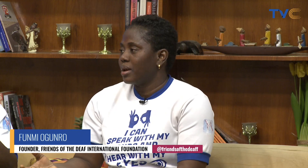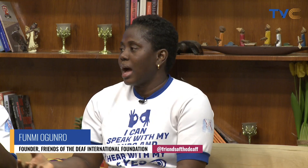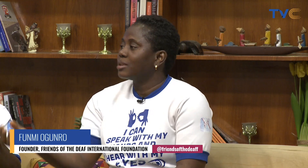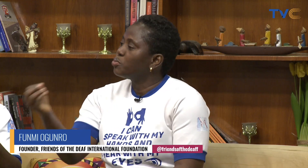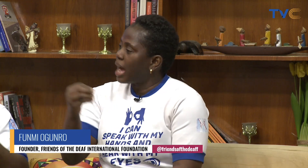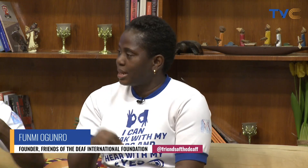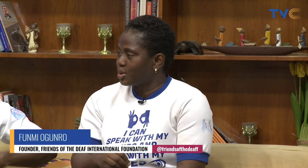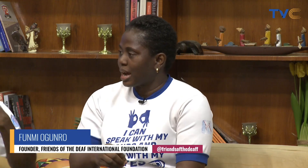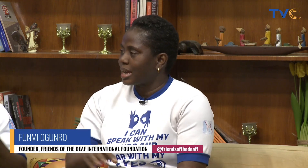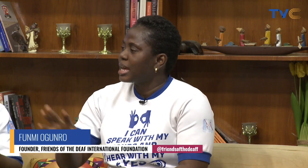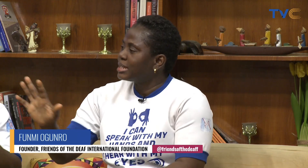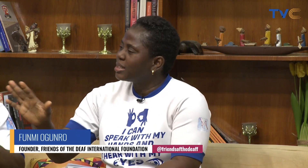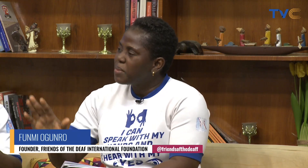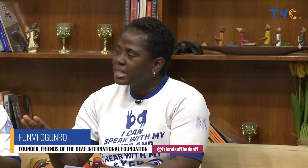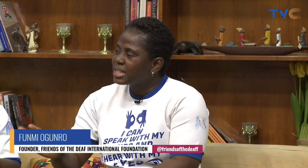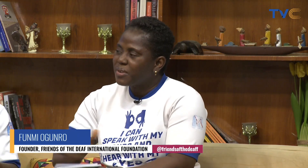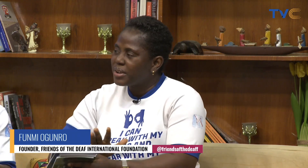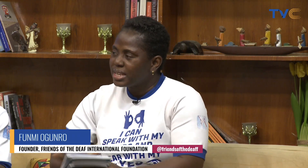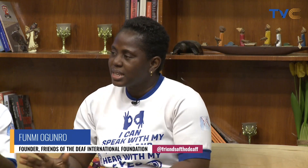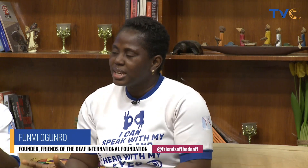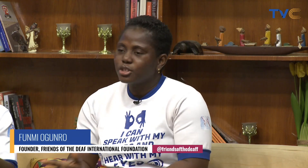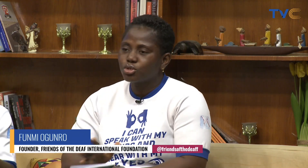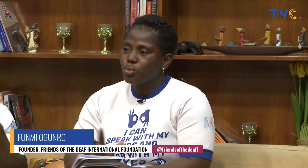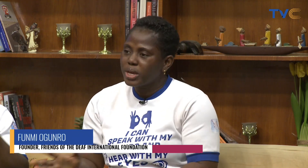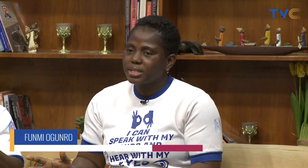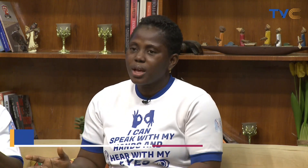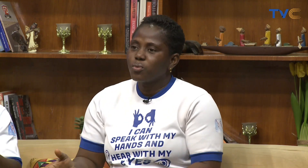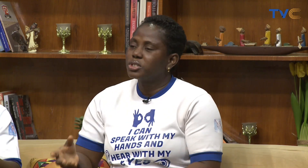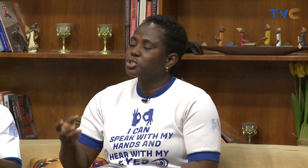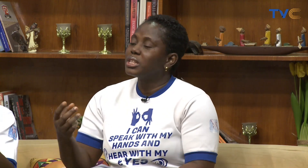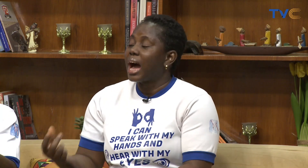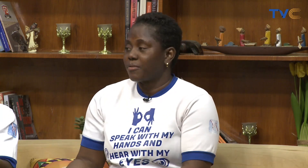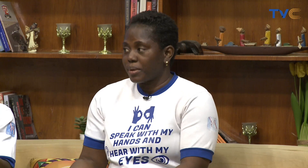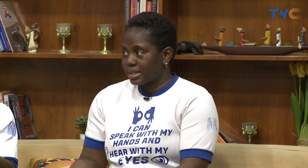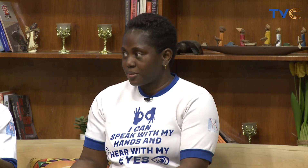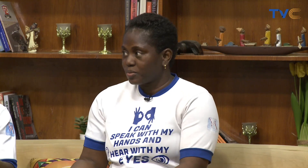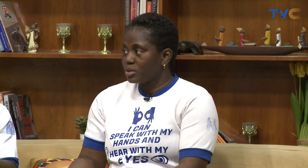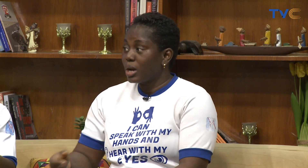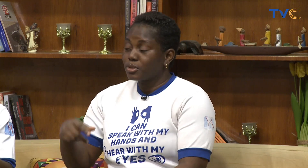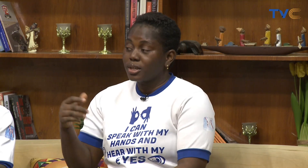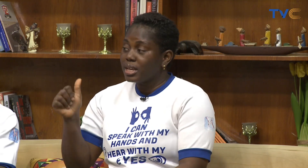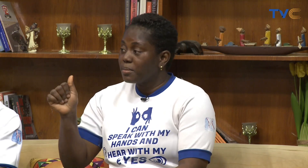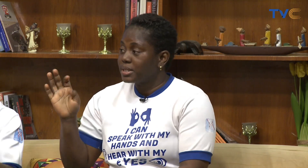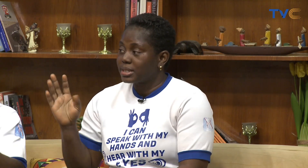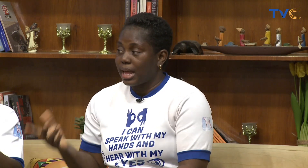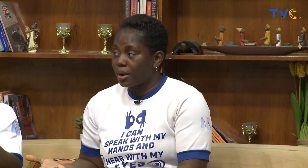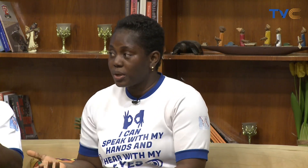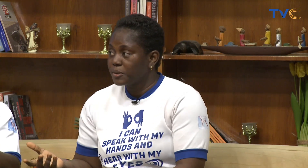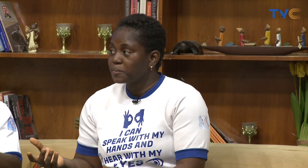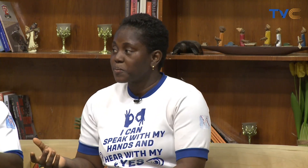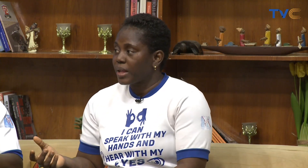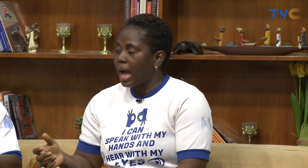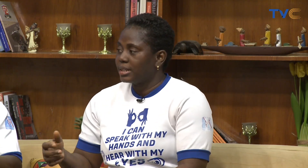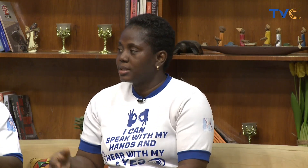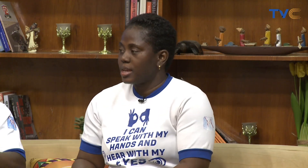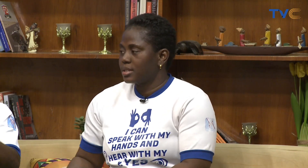WhatsApp, and you'll be added to that class. Now the basic is very easy. In 2 weeks, we will teach you the alphabet. You have to learn the ABC sign language. Okay, so